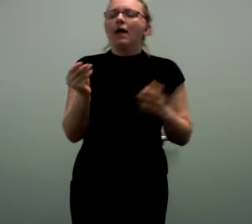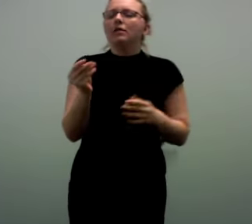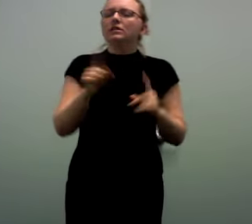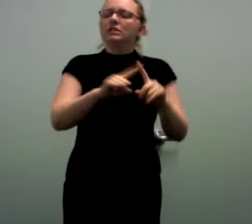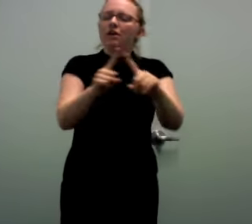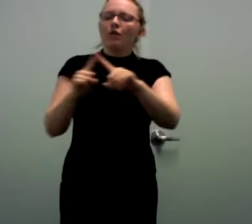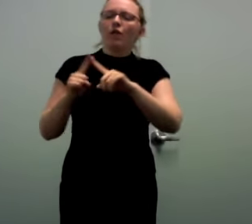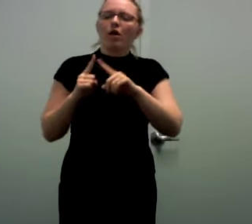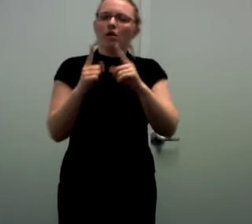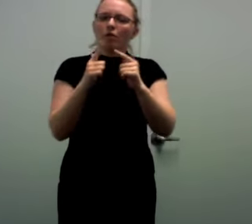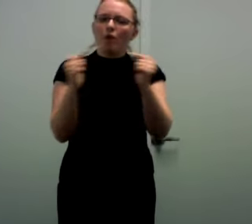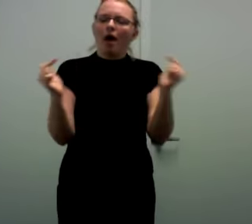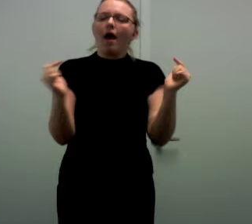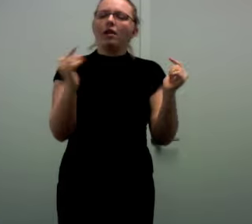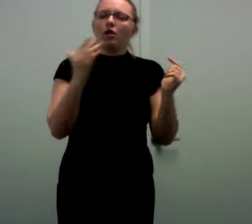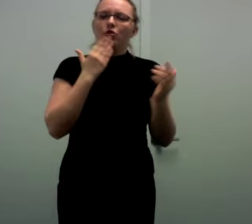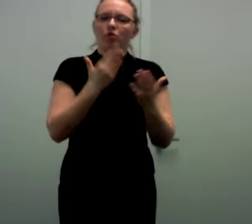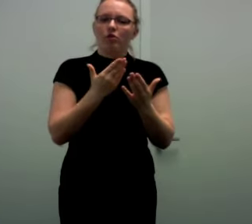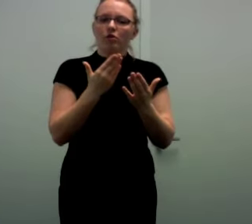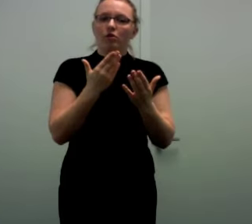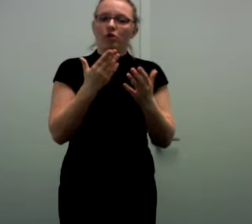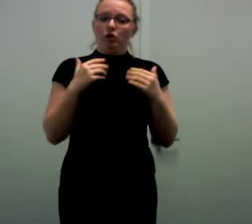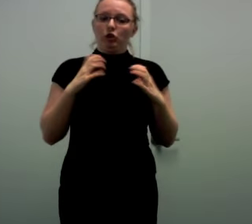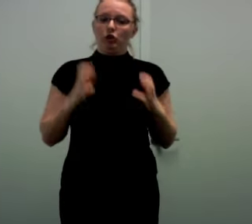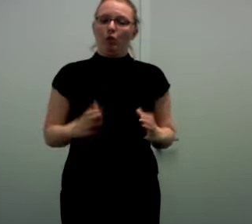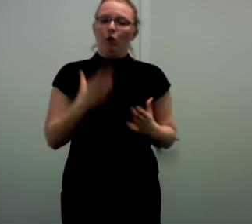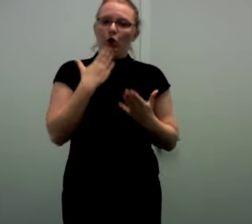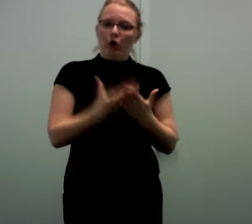For many Americans, they were living the high life.